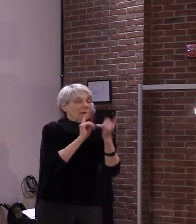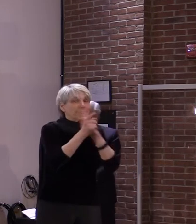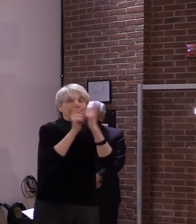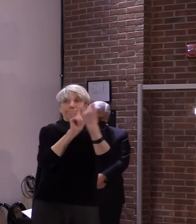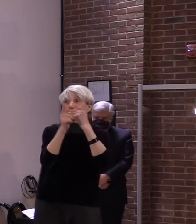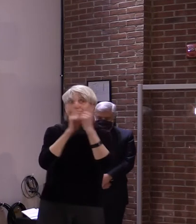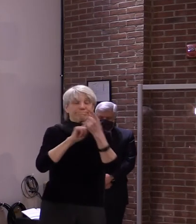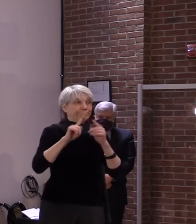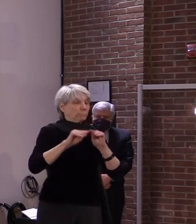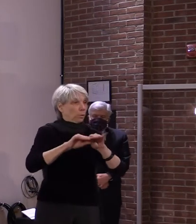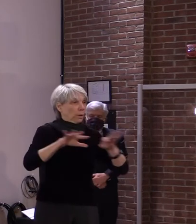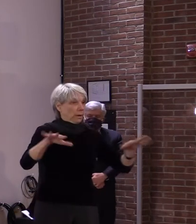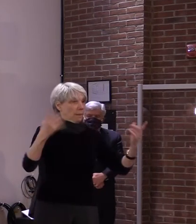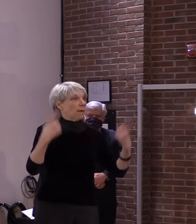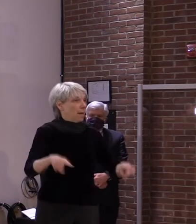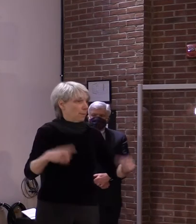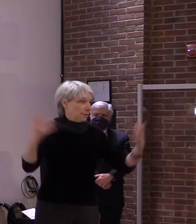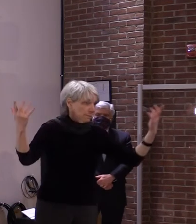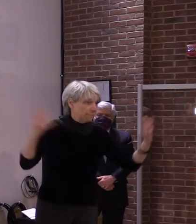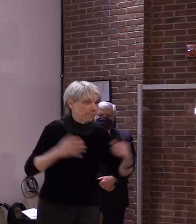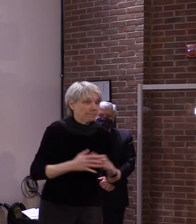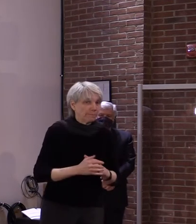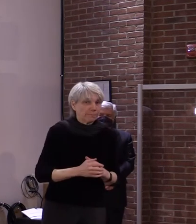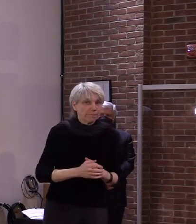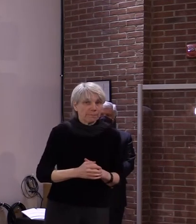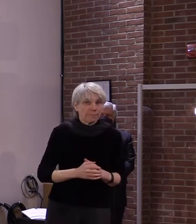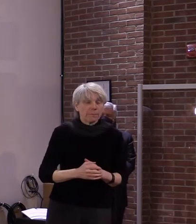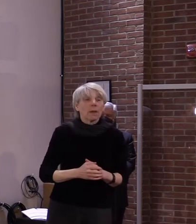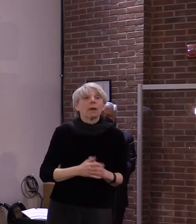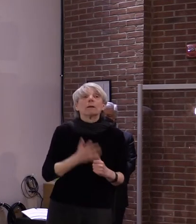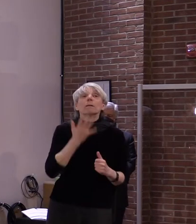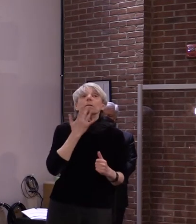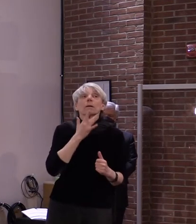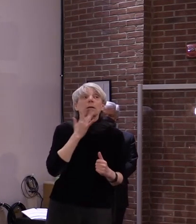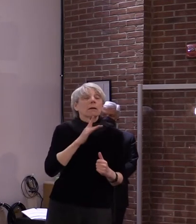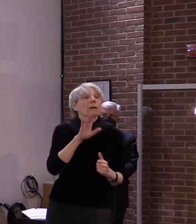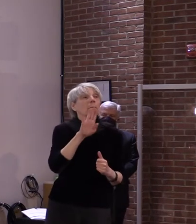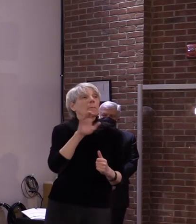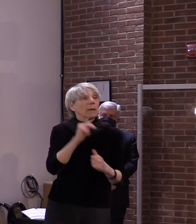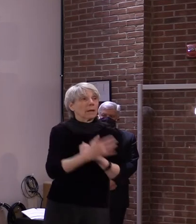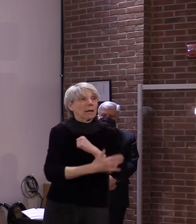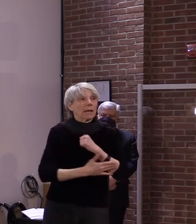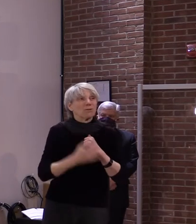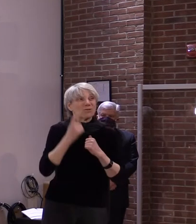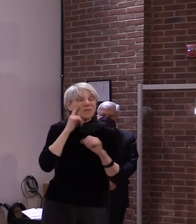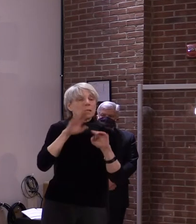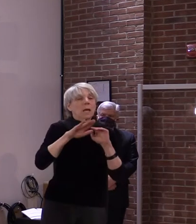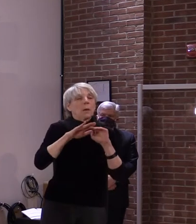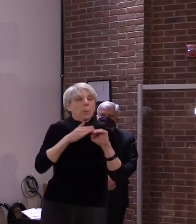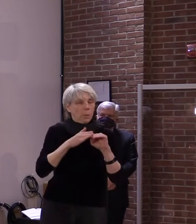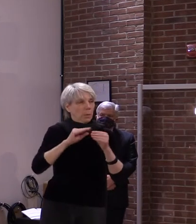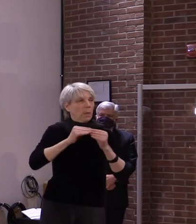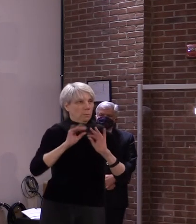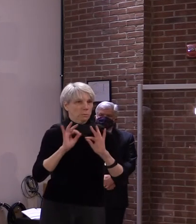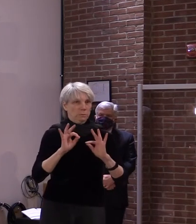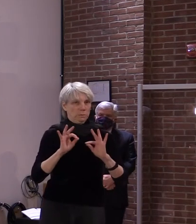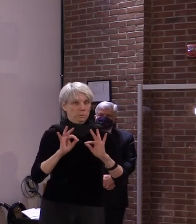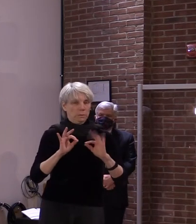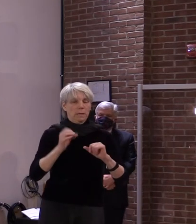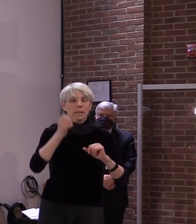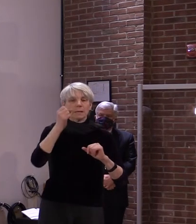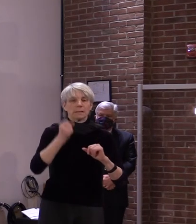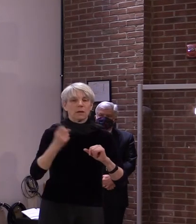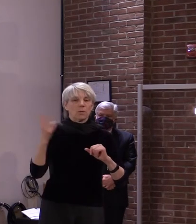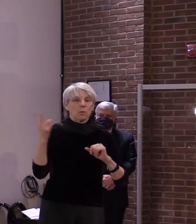and as you just saw there's an encouraging downturn in cases of late and hospitalizations at southwestern vermont